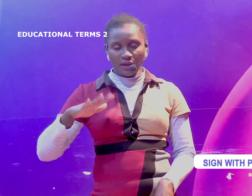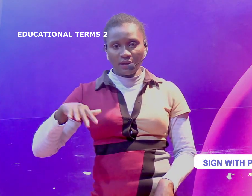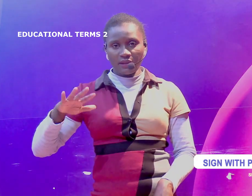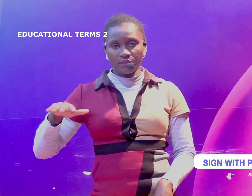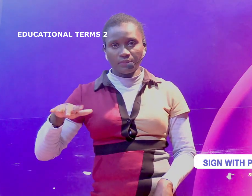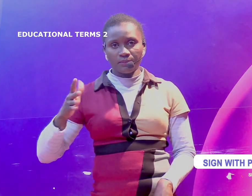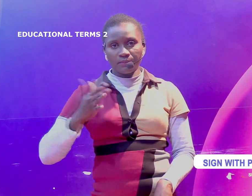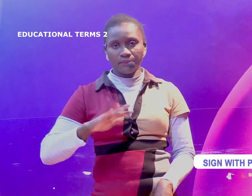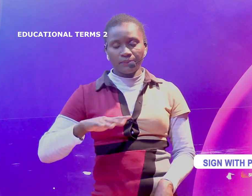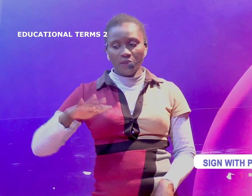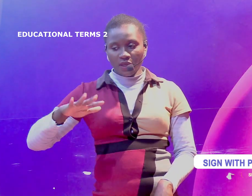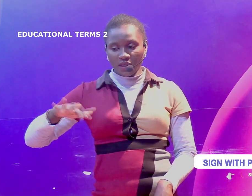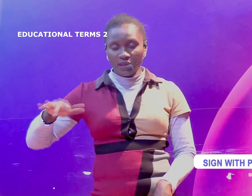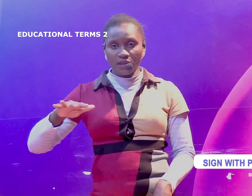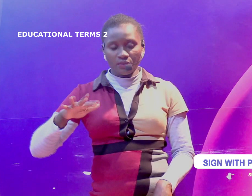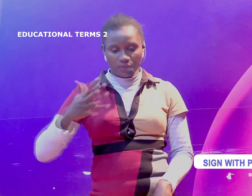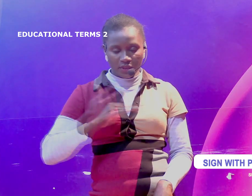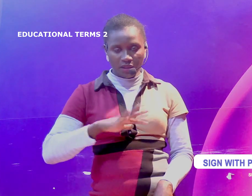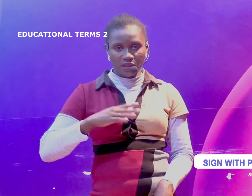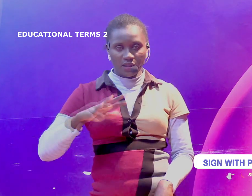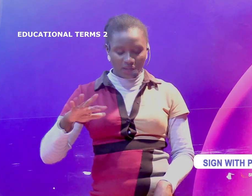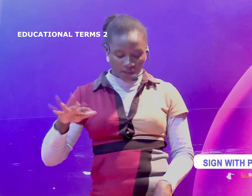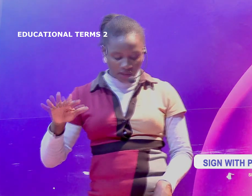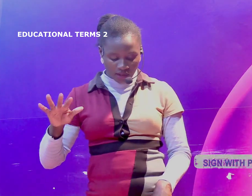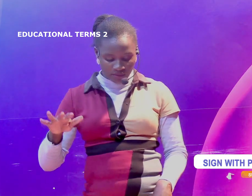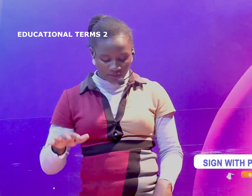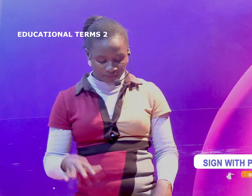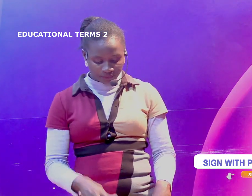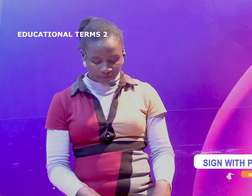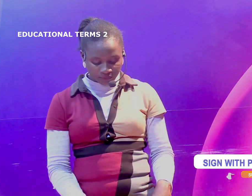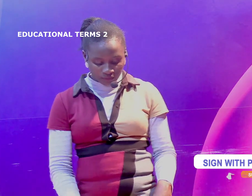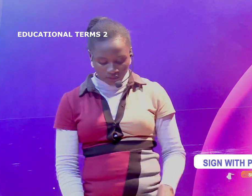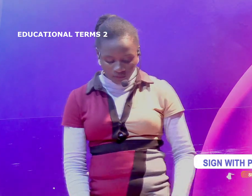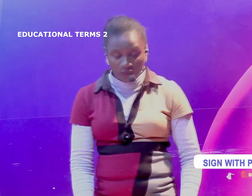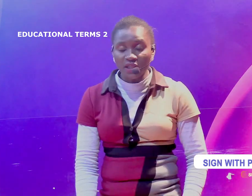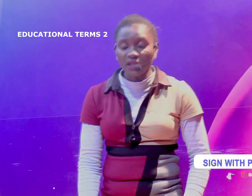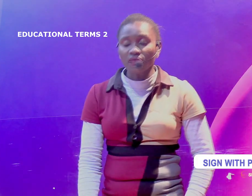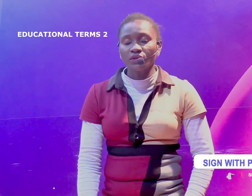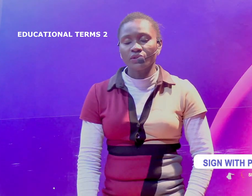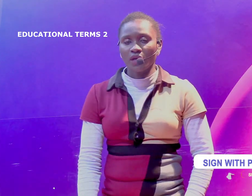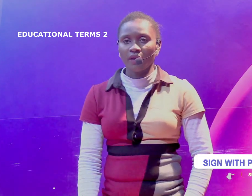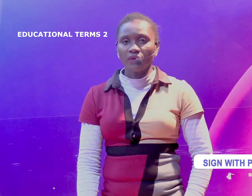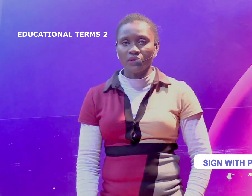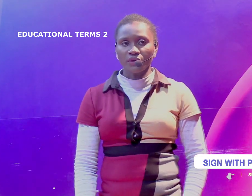rhythm, rhythm, like this, rhythm. And then we also have controversy,